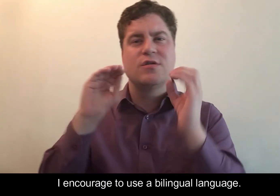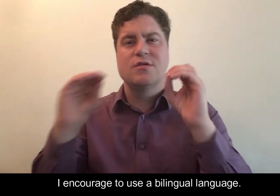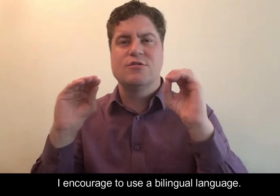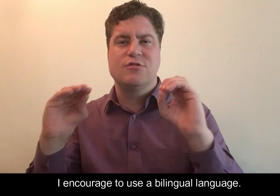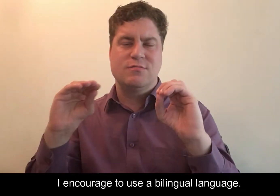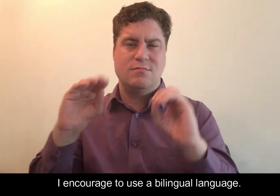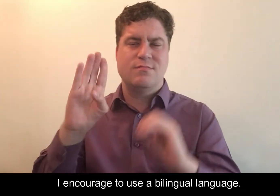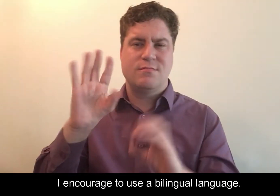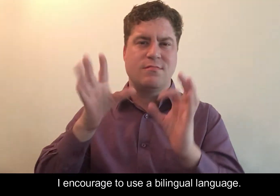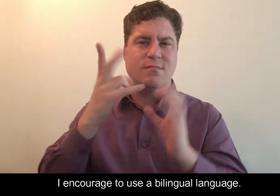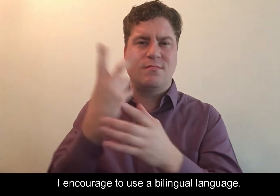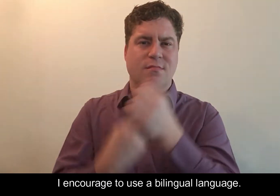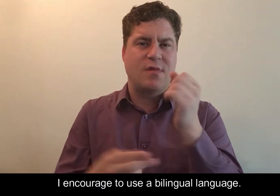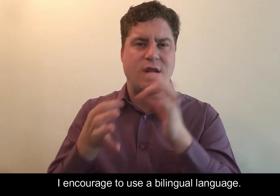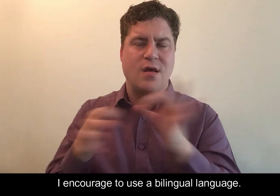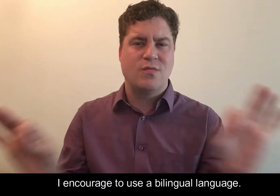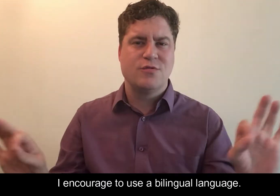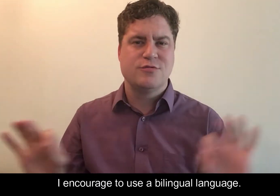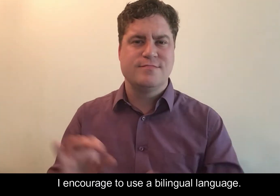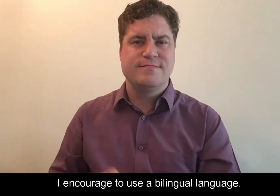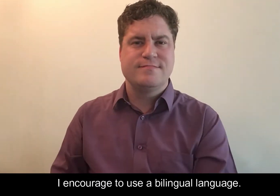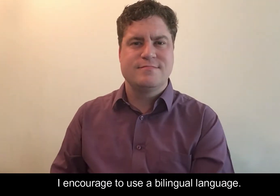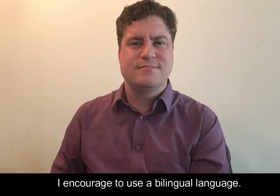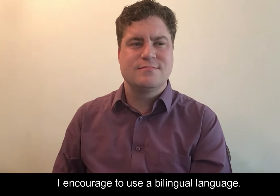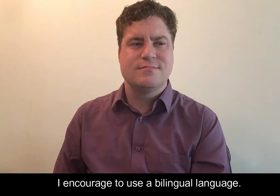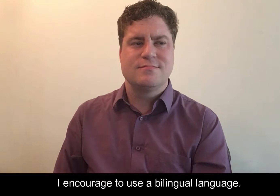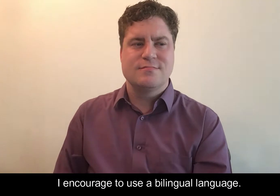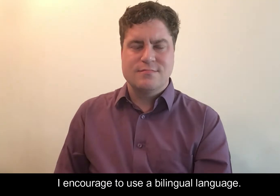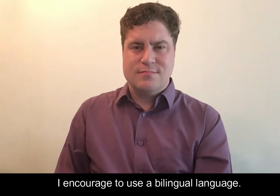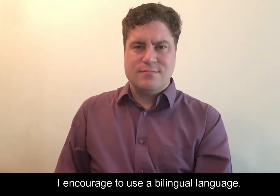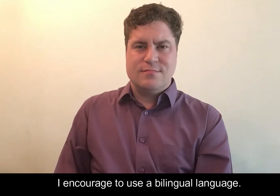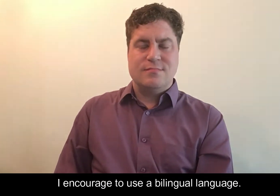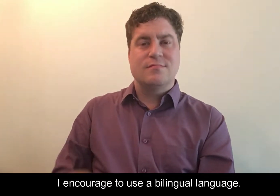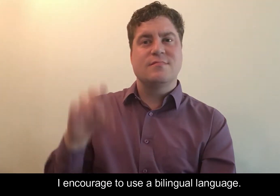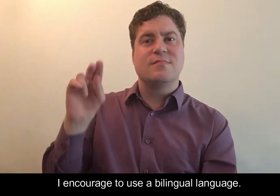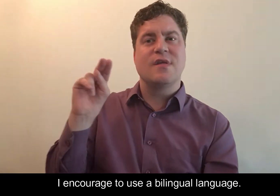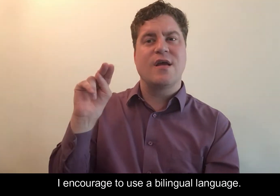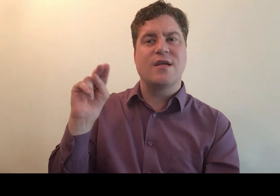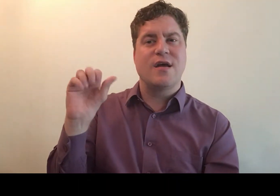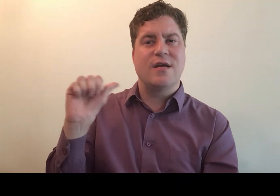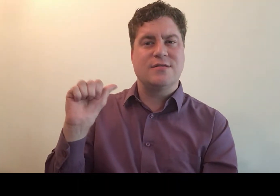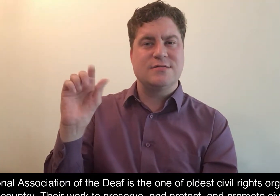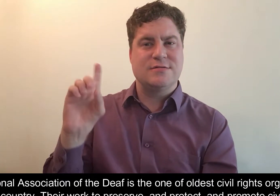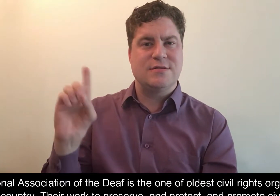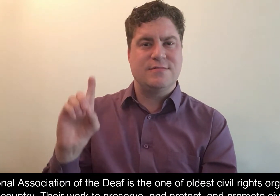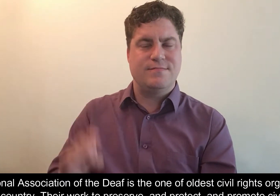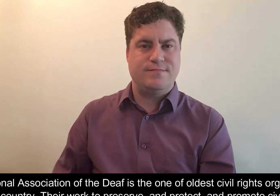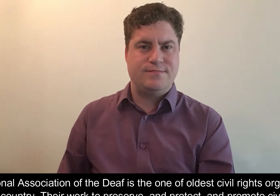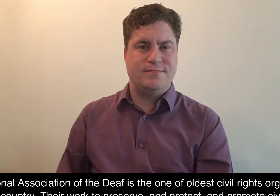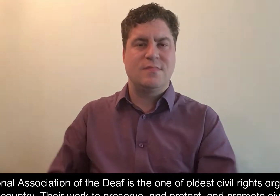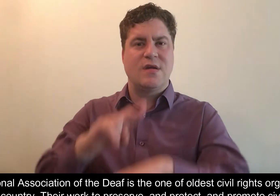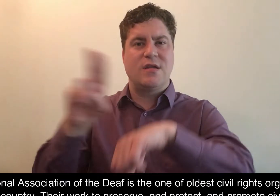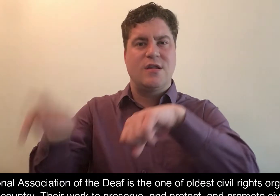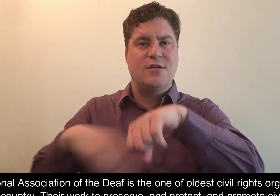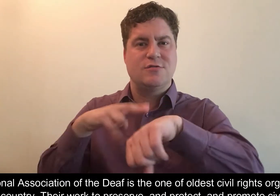I encourage you both, teachers and everyone, to